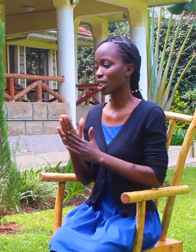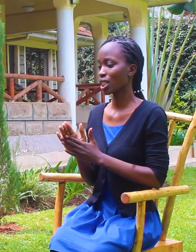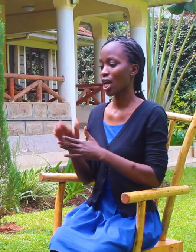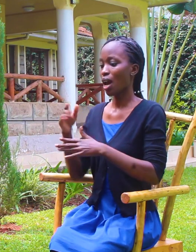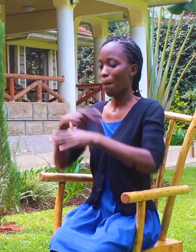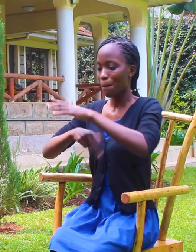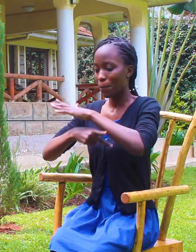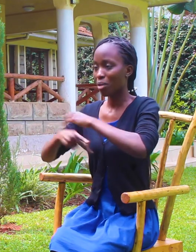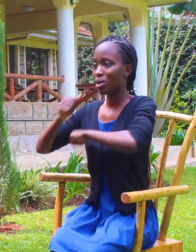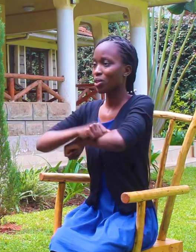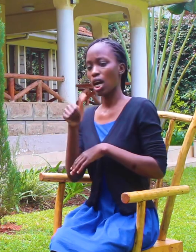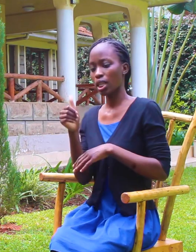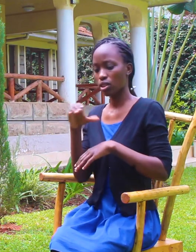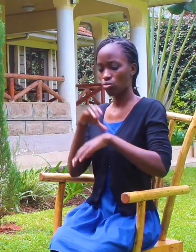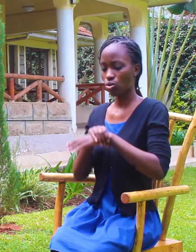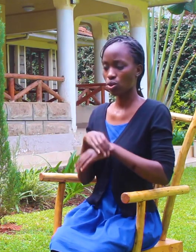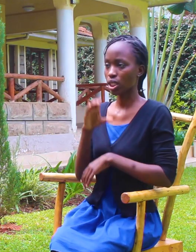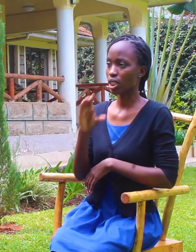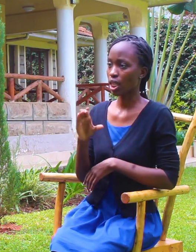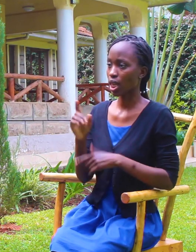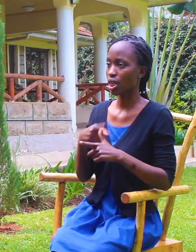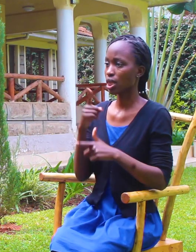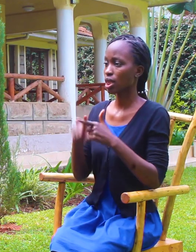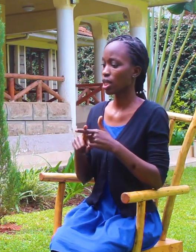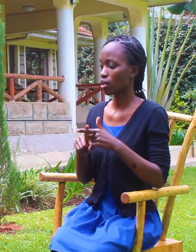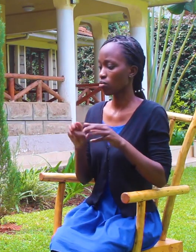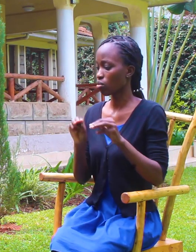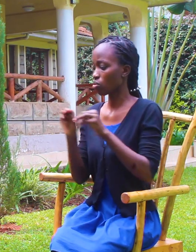school. Then she went to Kambui Girls Secondary School.